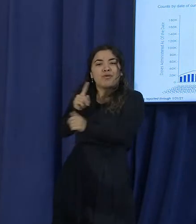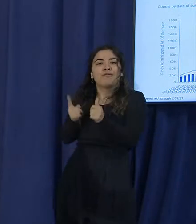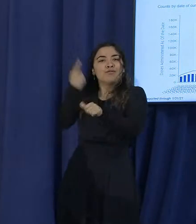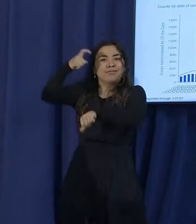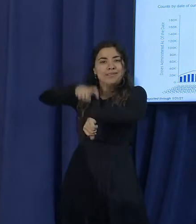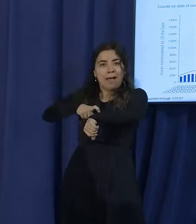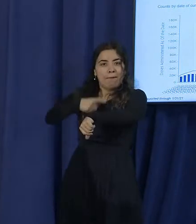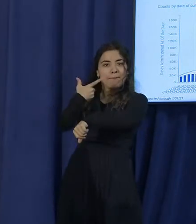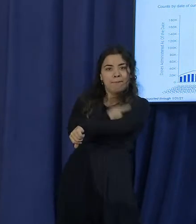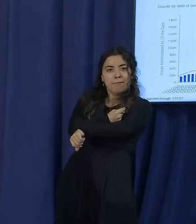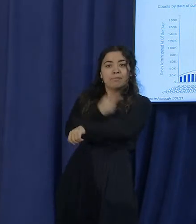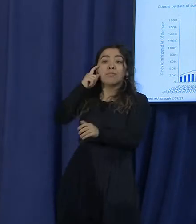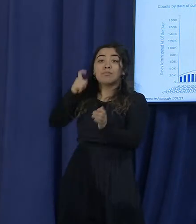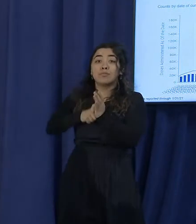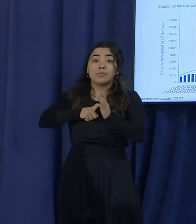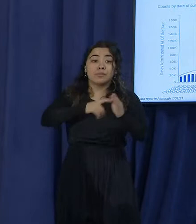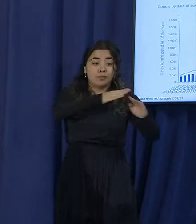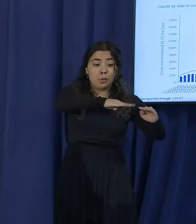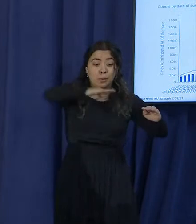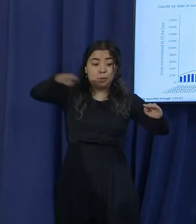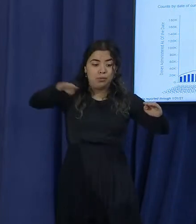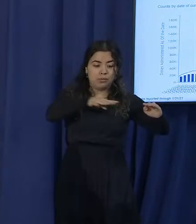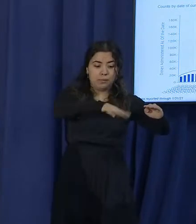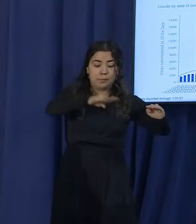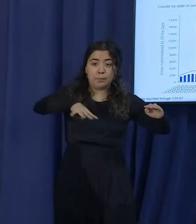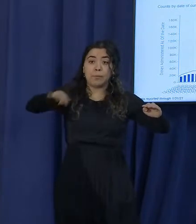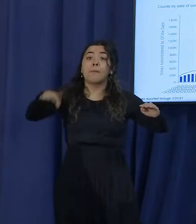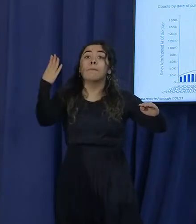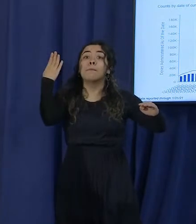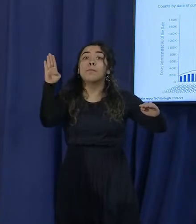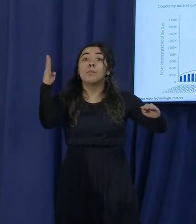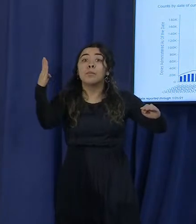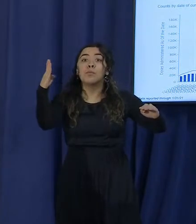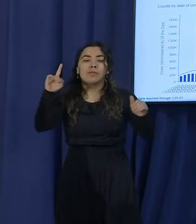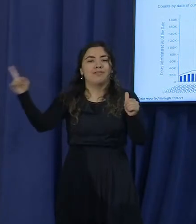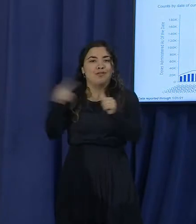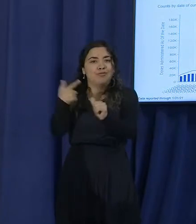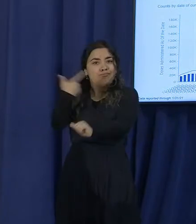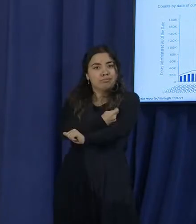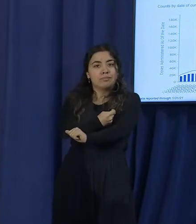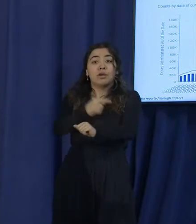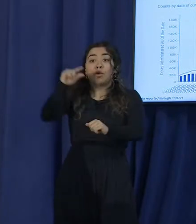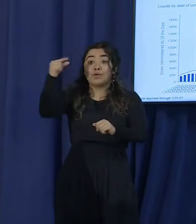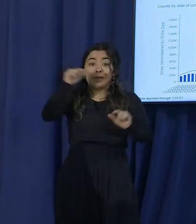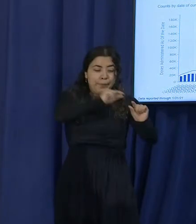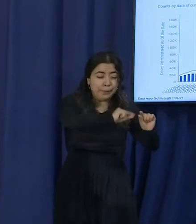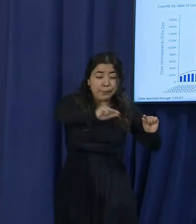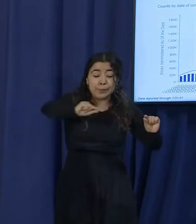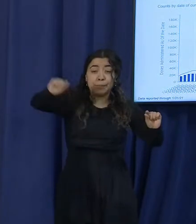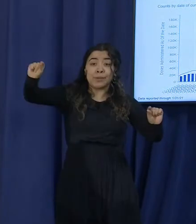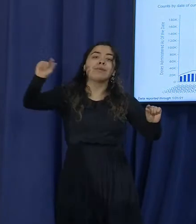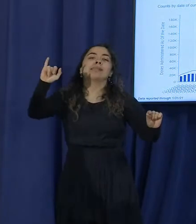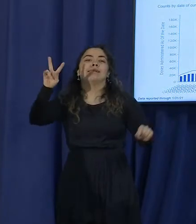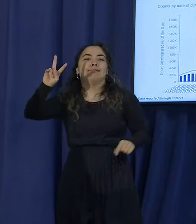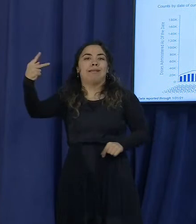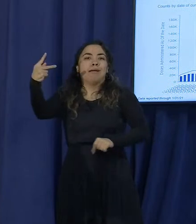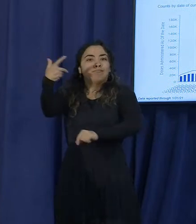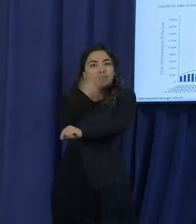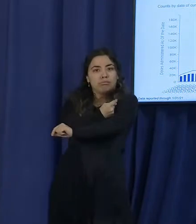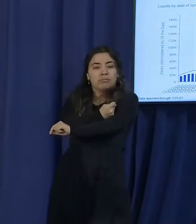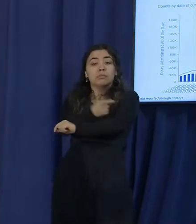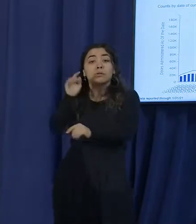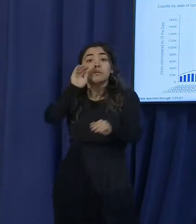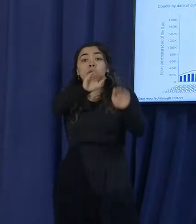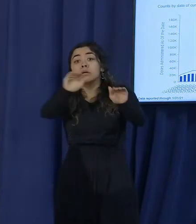You see on this graph here, the blue represents our first doses and the green represents our second doses. As a reminder, everybody needs to